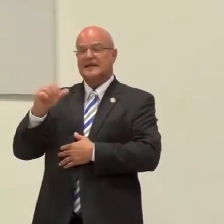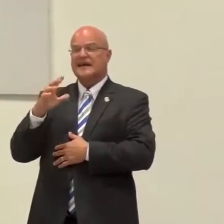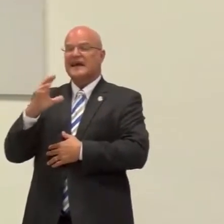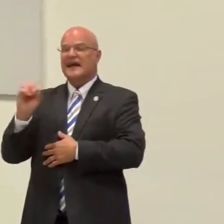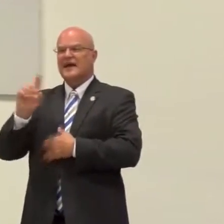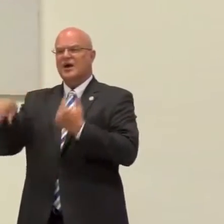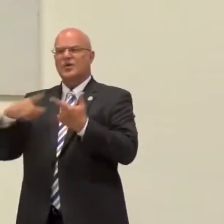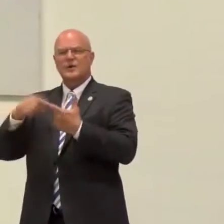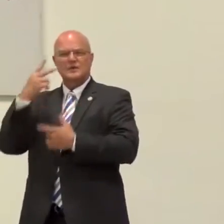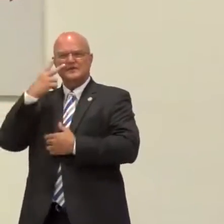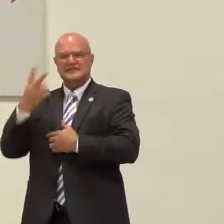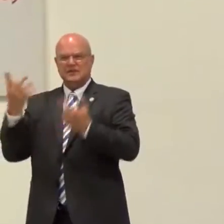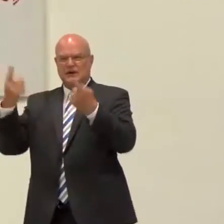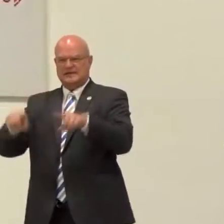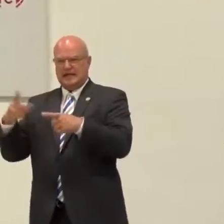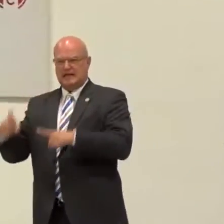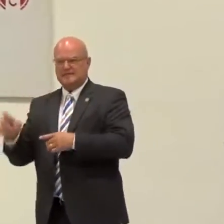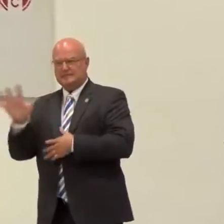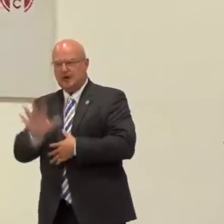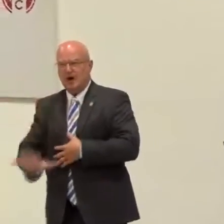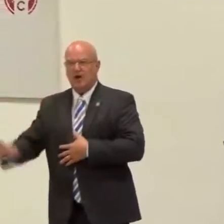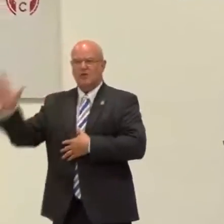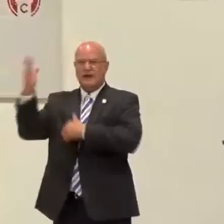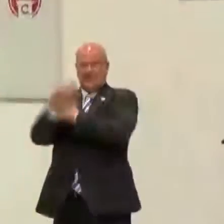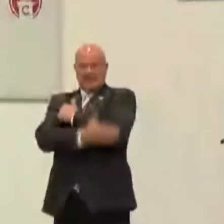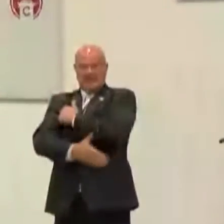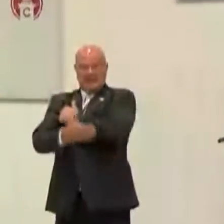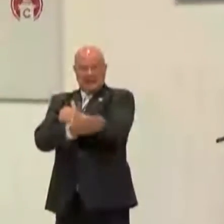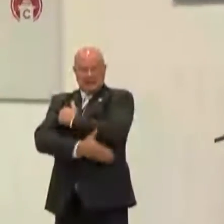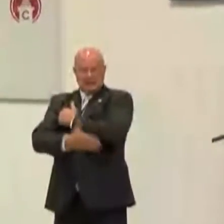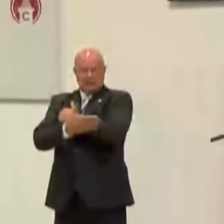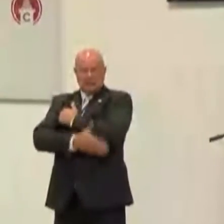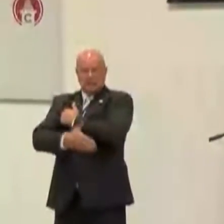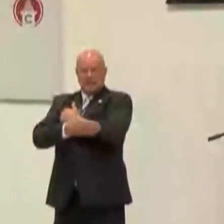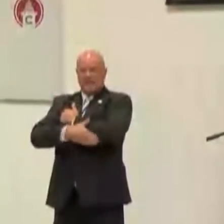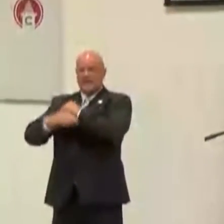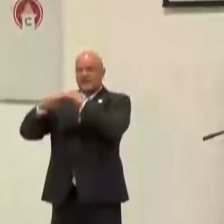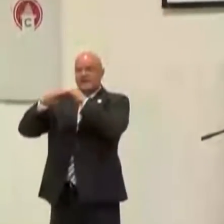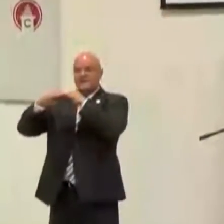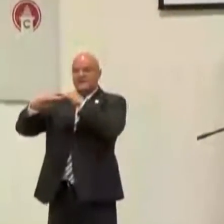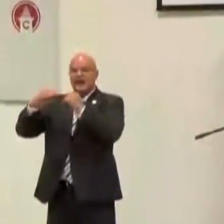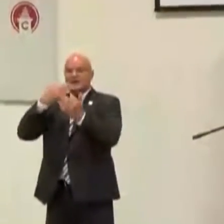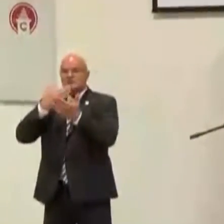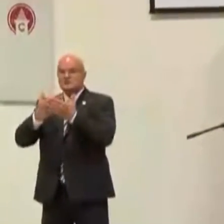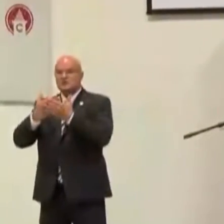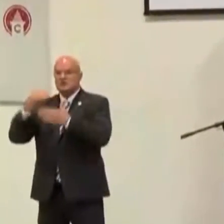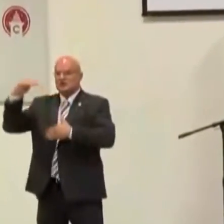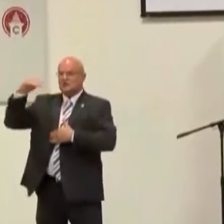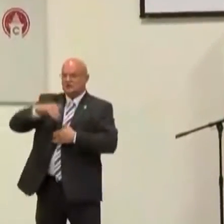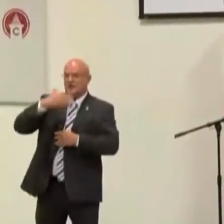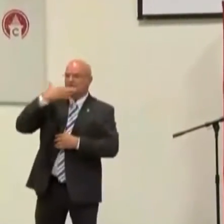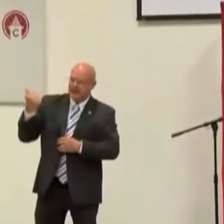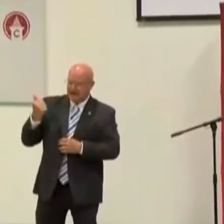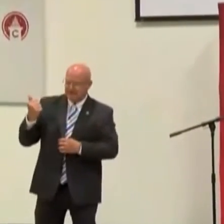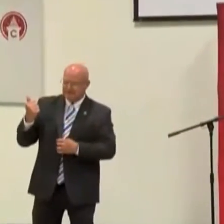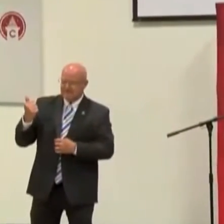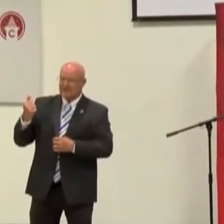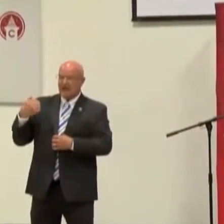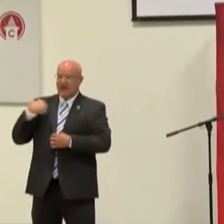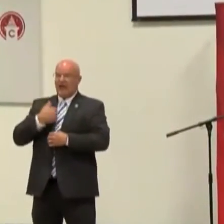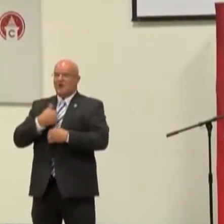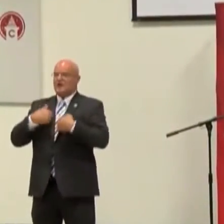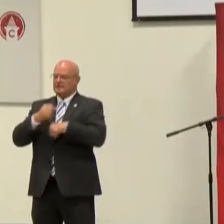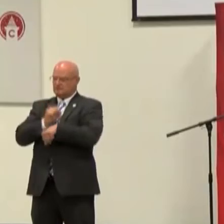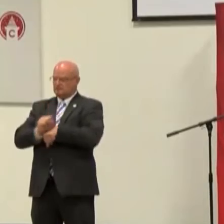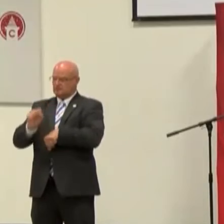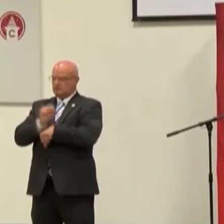and whenever we see what's happening across the country, flat is good, going down is better. And we've got